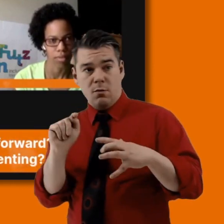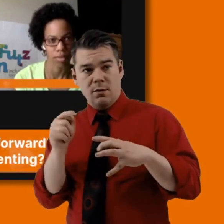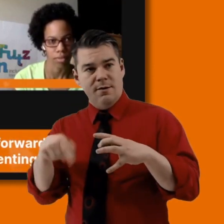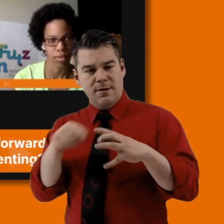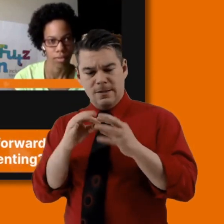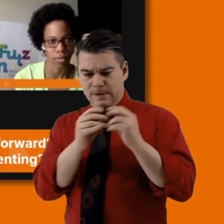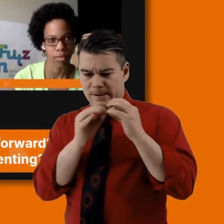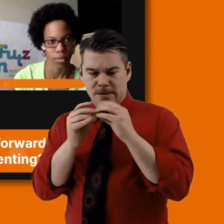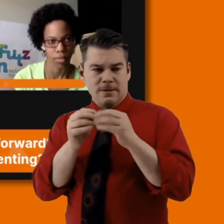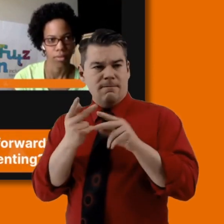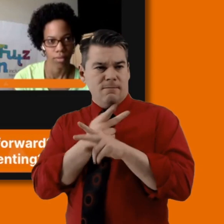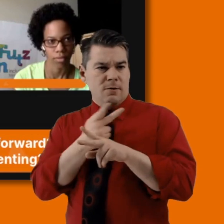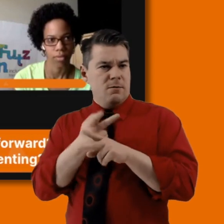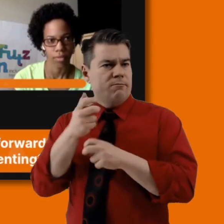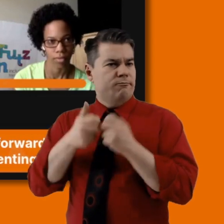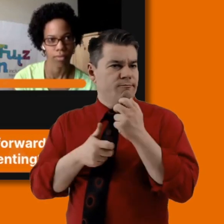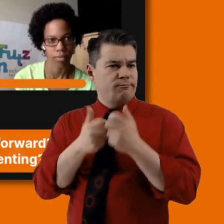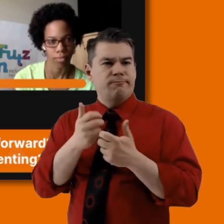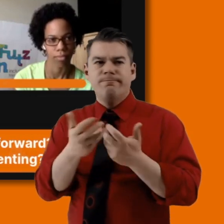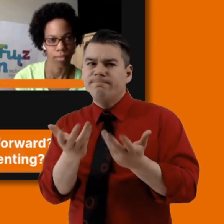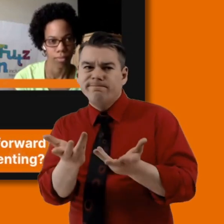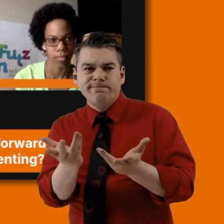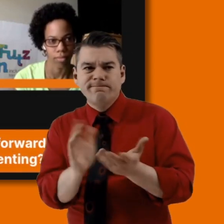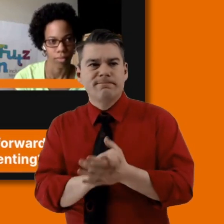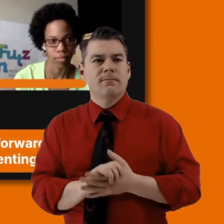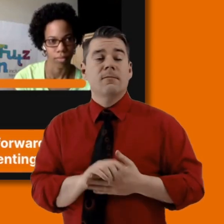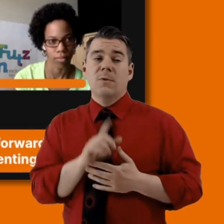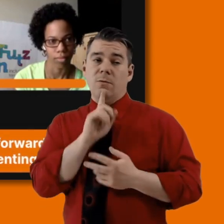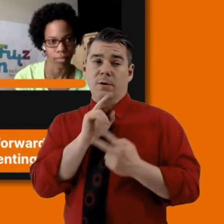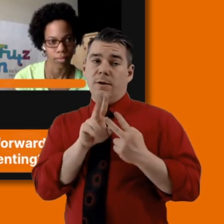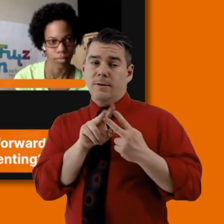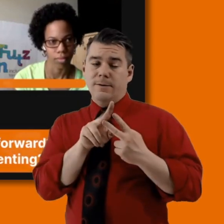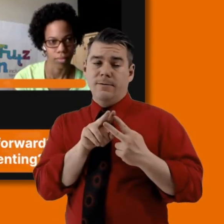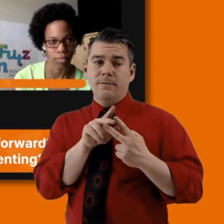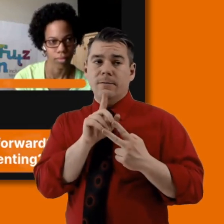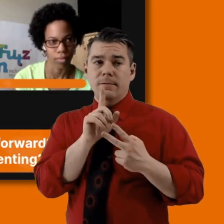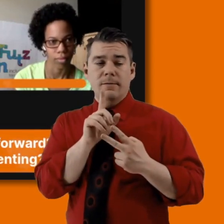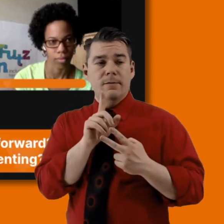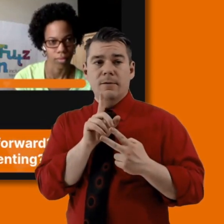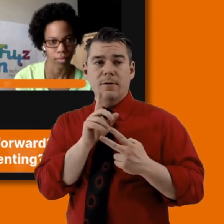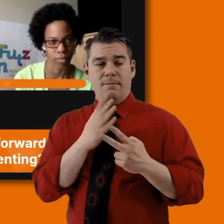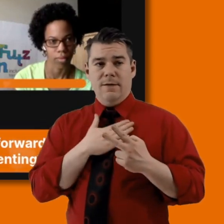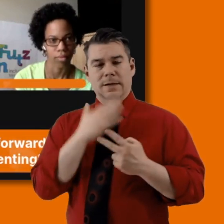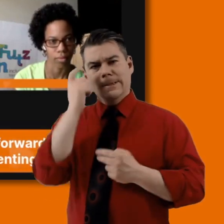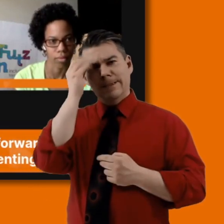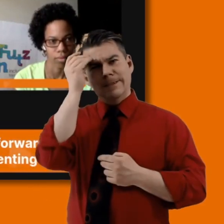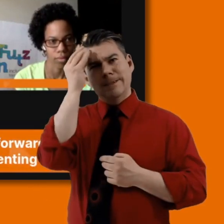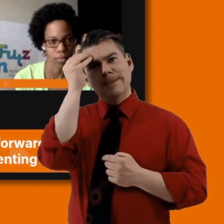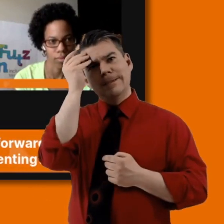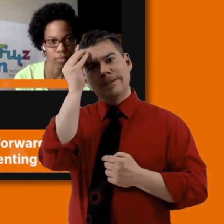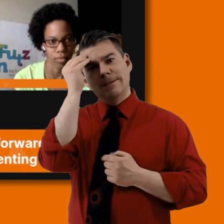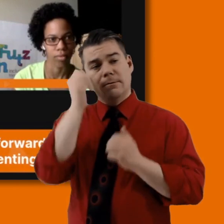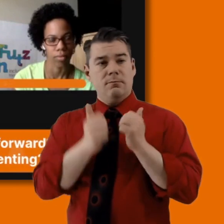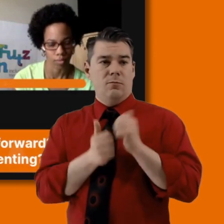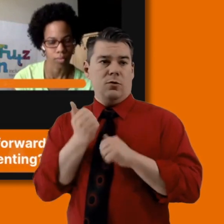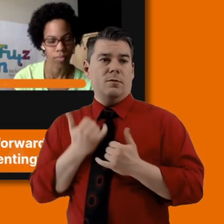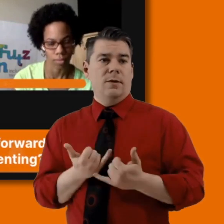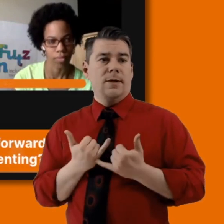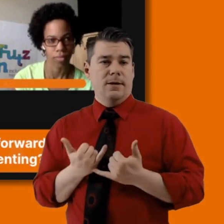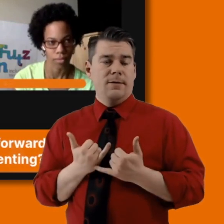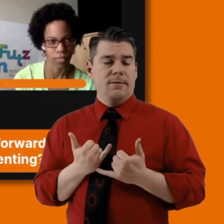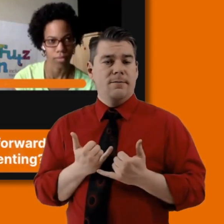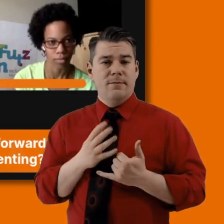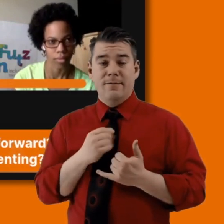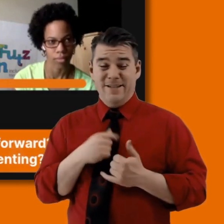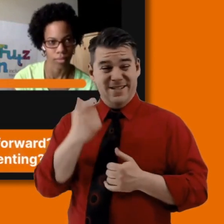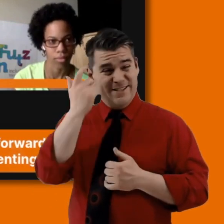to figure out what this problem is. So really those two things are the things that are on my mind the most right now. And